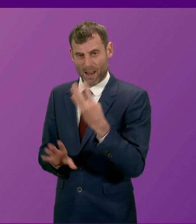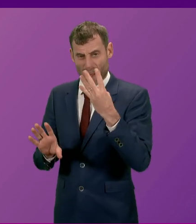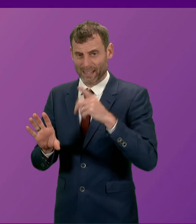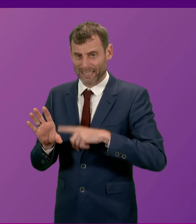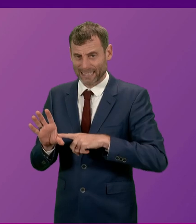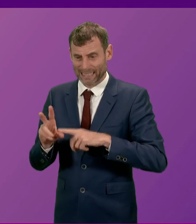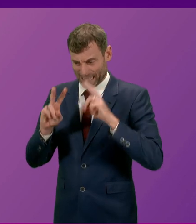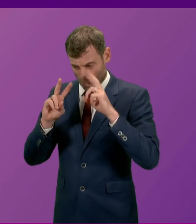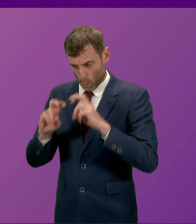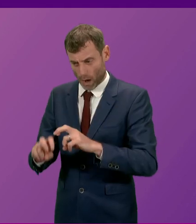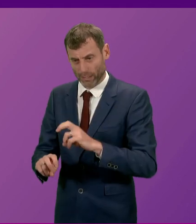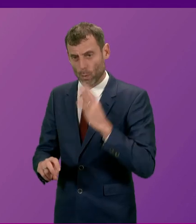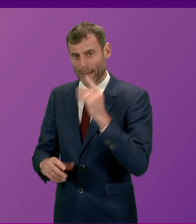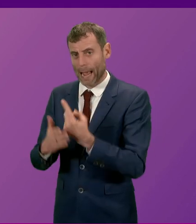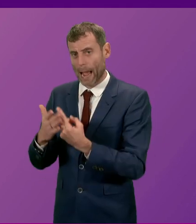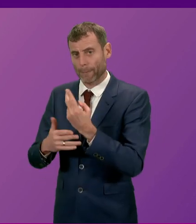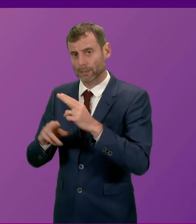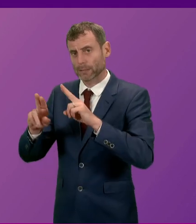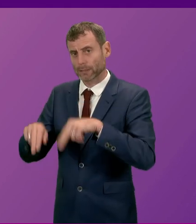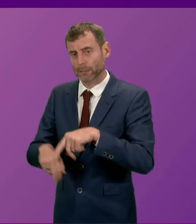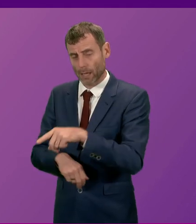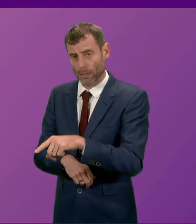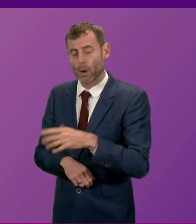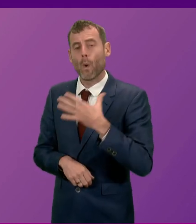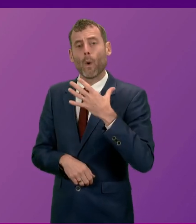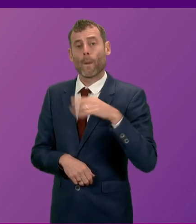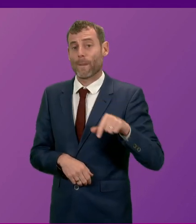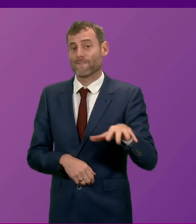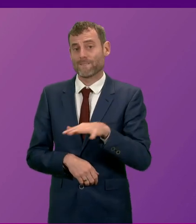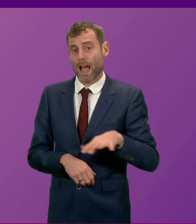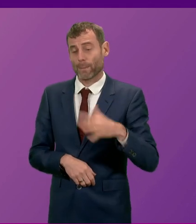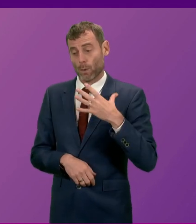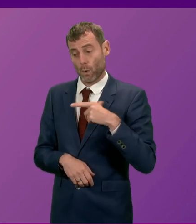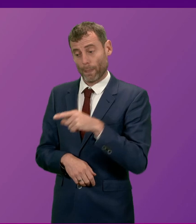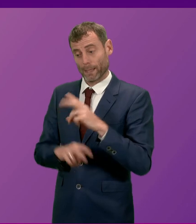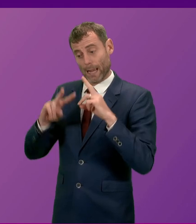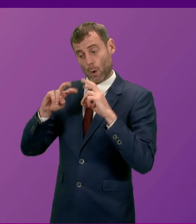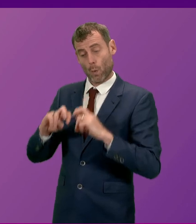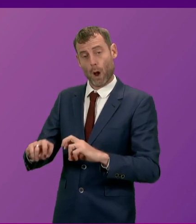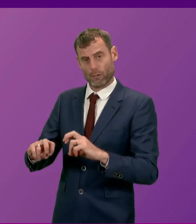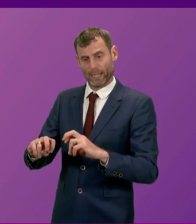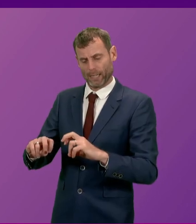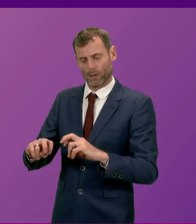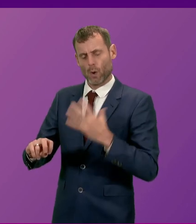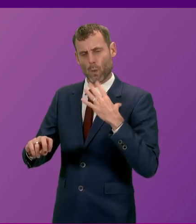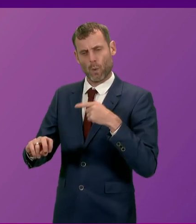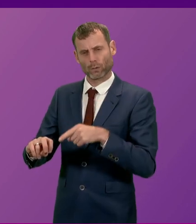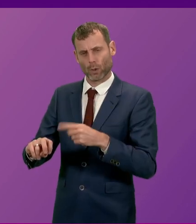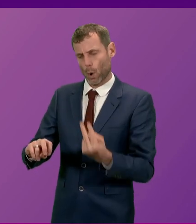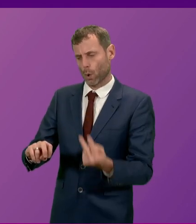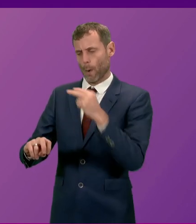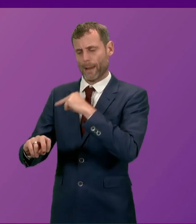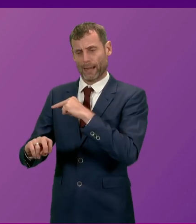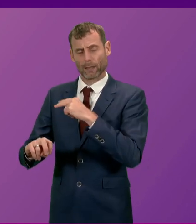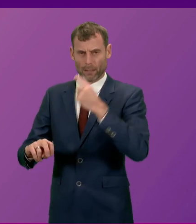9 years since Sheku died, are calling for the scope of the inquiry to be widened to include the Crown Office's decision not to prosecute. Lord